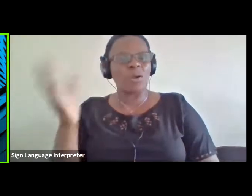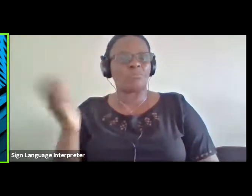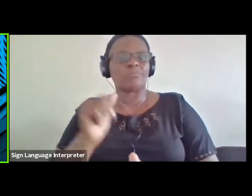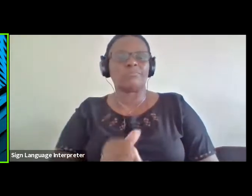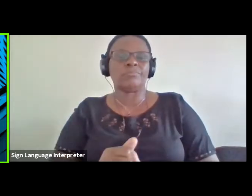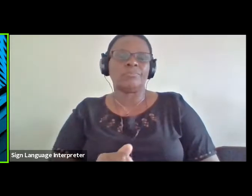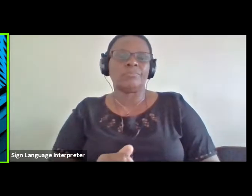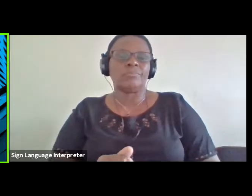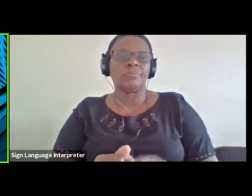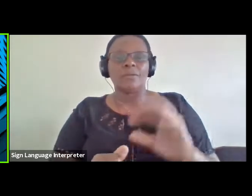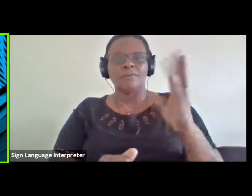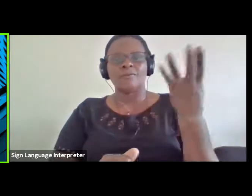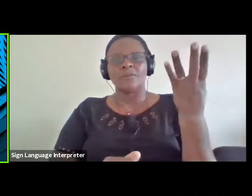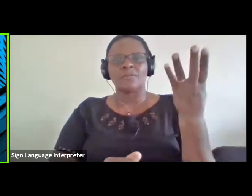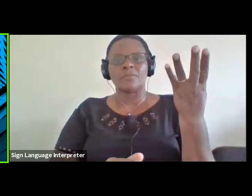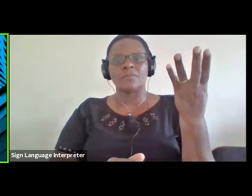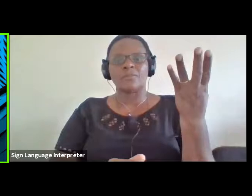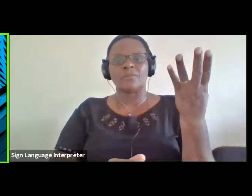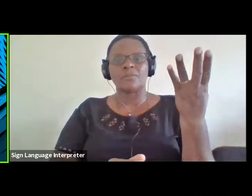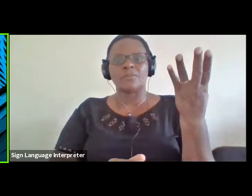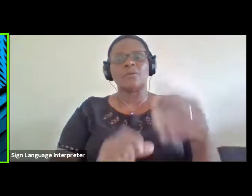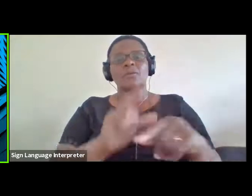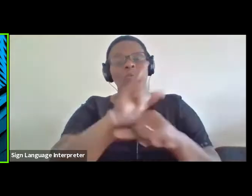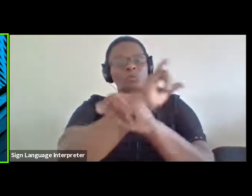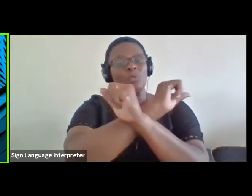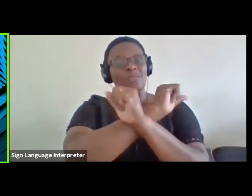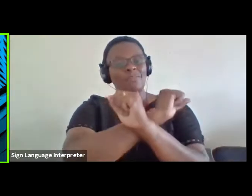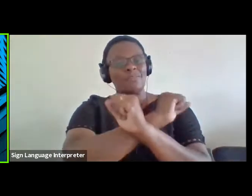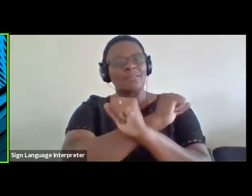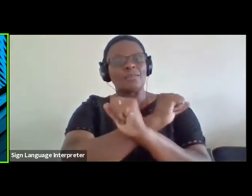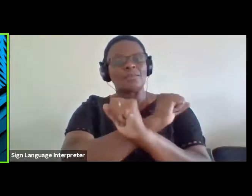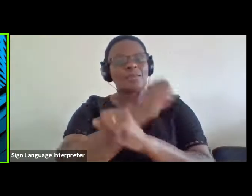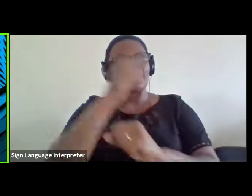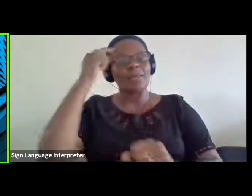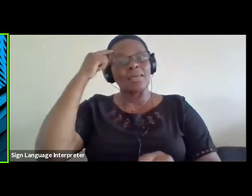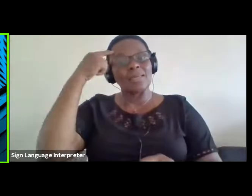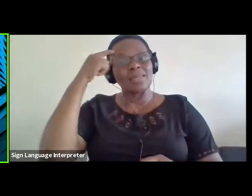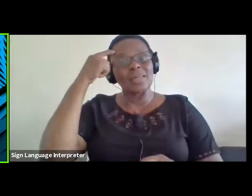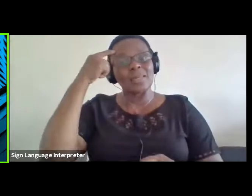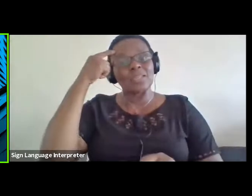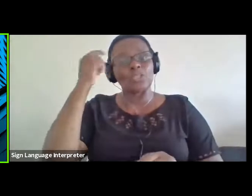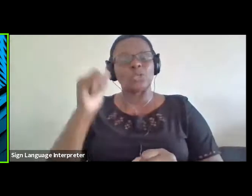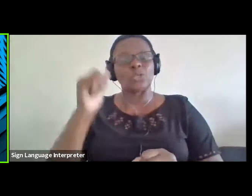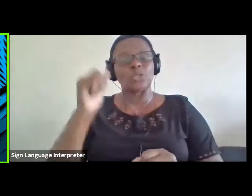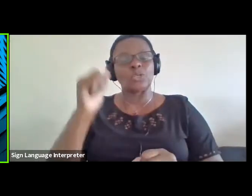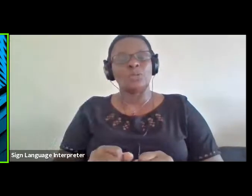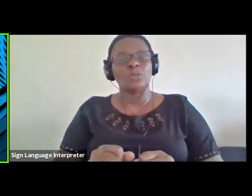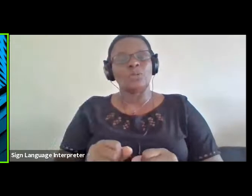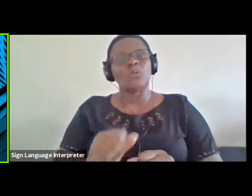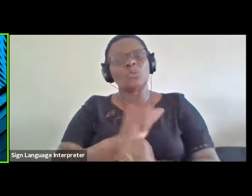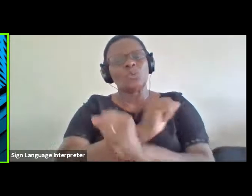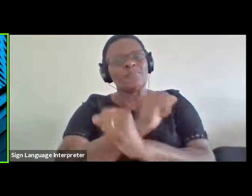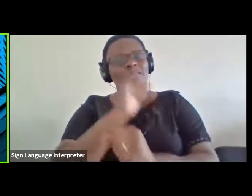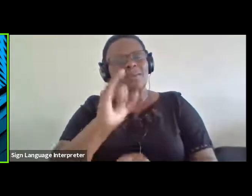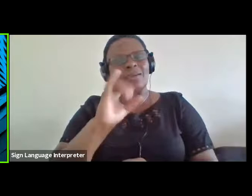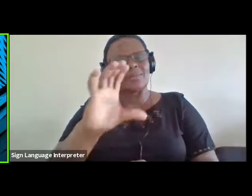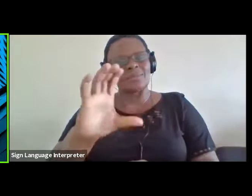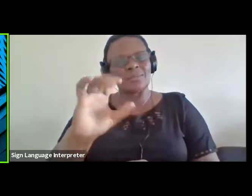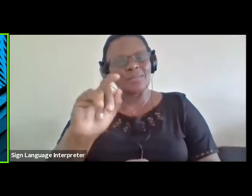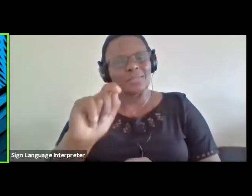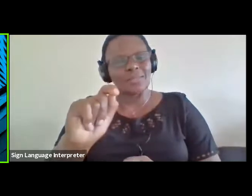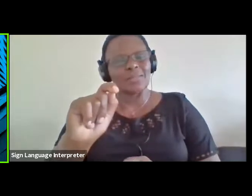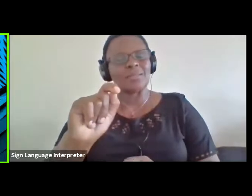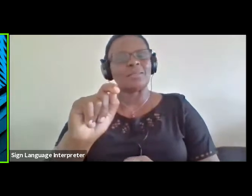The fourth principle is to defend intellectual property, prevent ICT-enabled theft of intellectual property, including